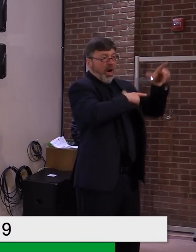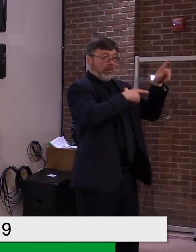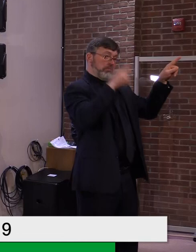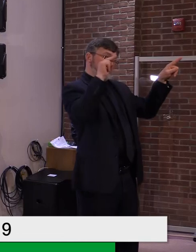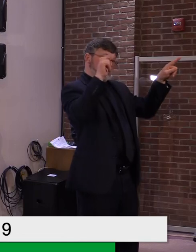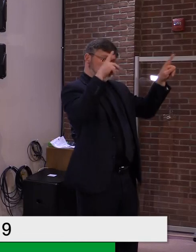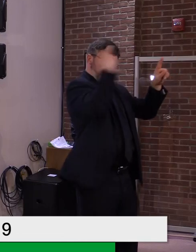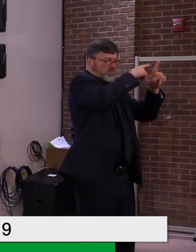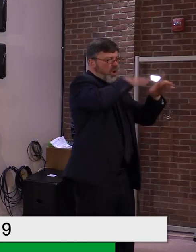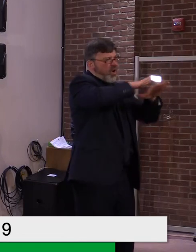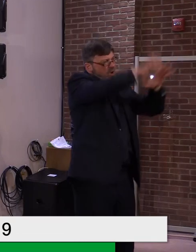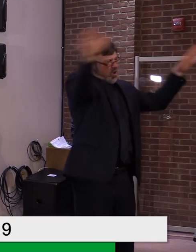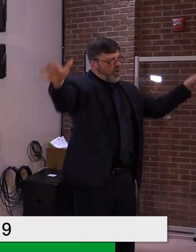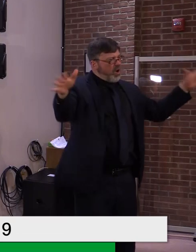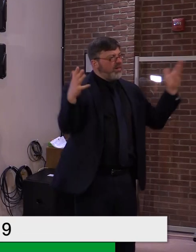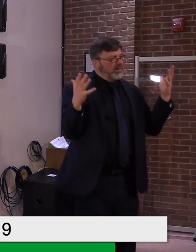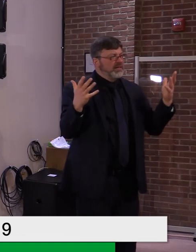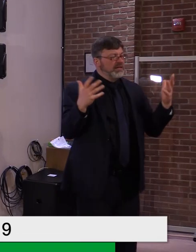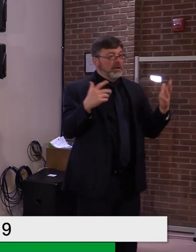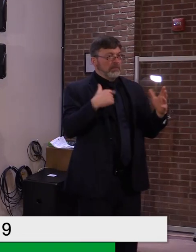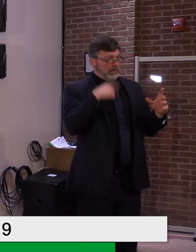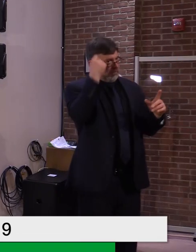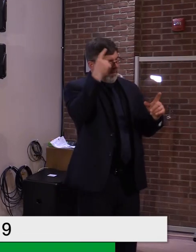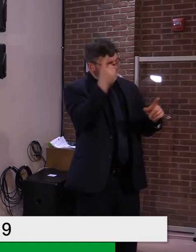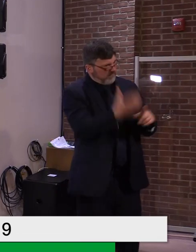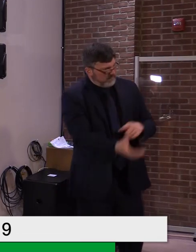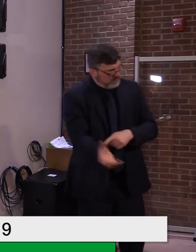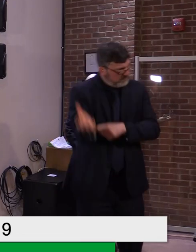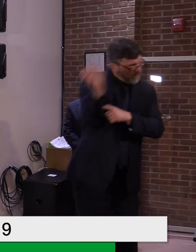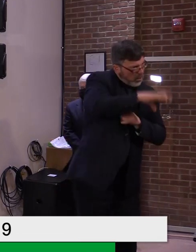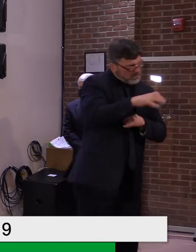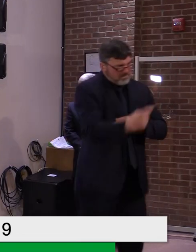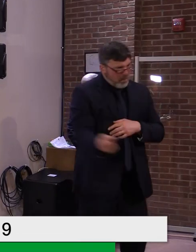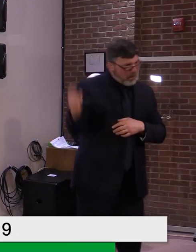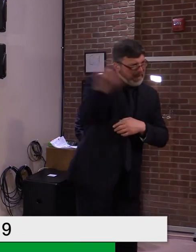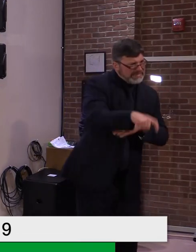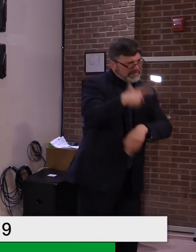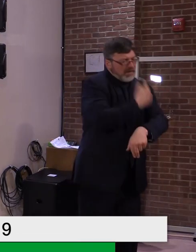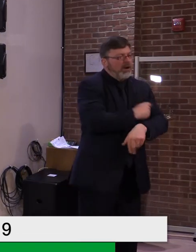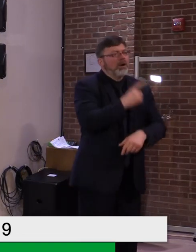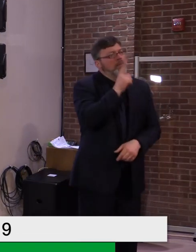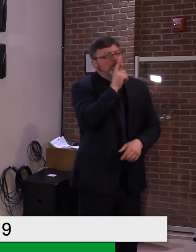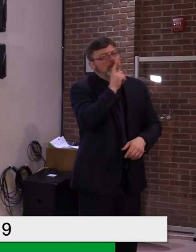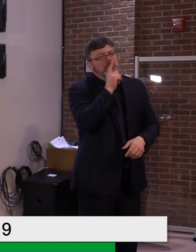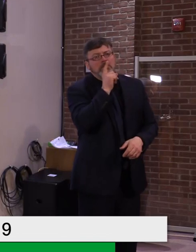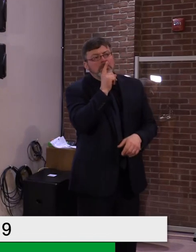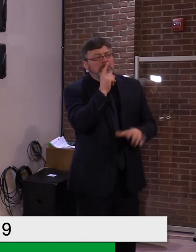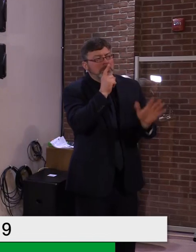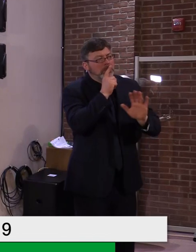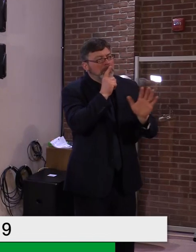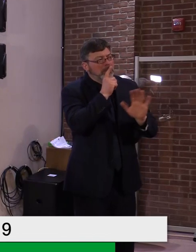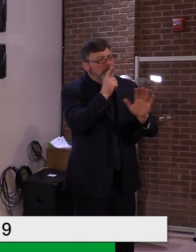but it won't be by forcing. It'll be from them wanting to receive the vaccine.